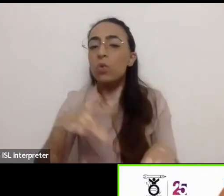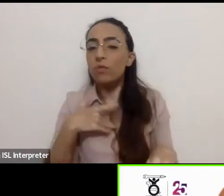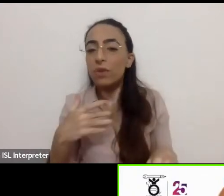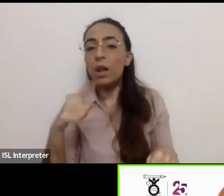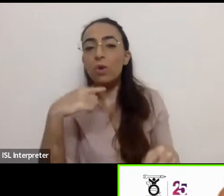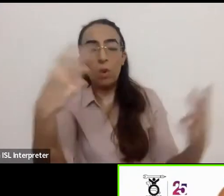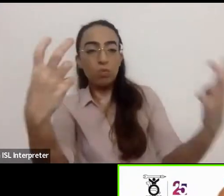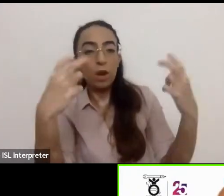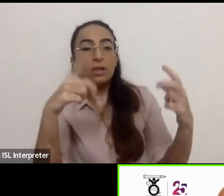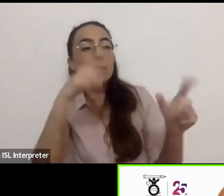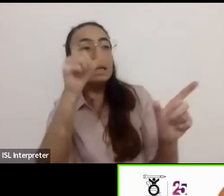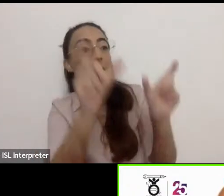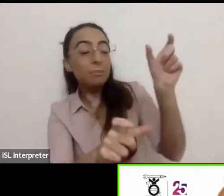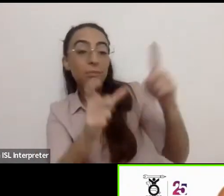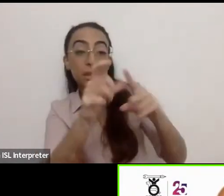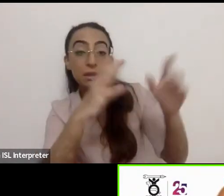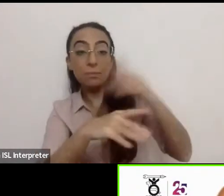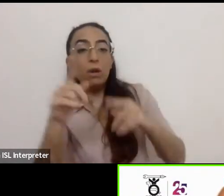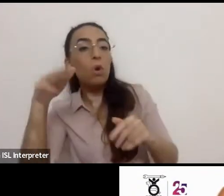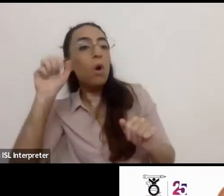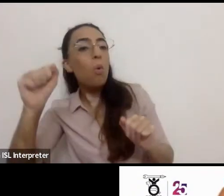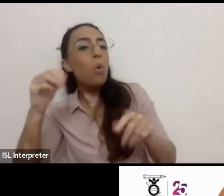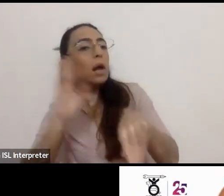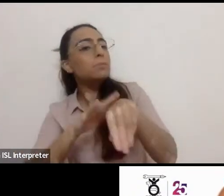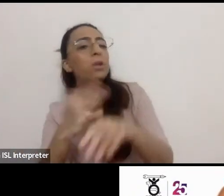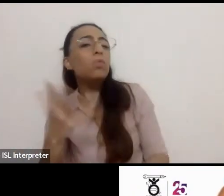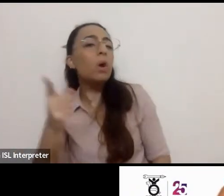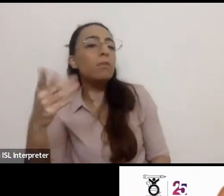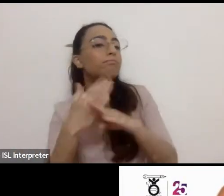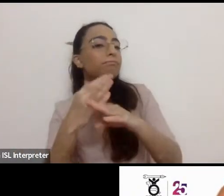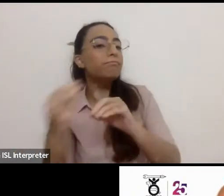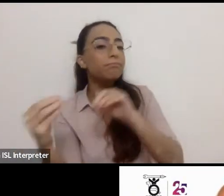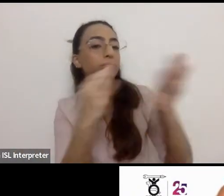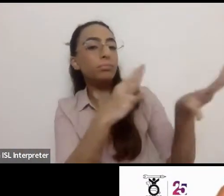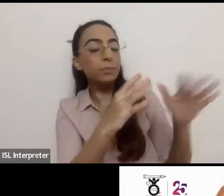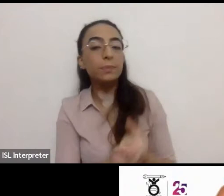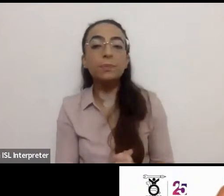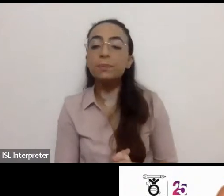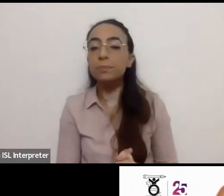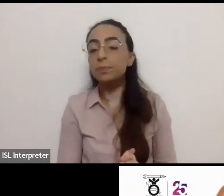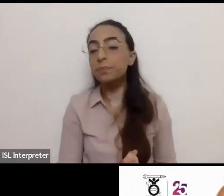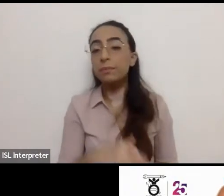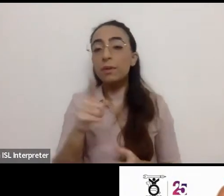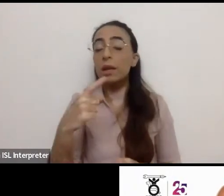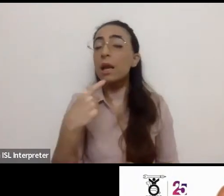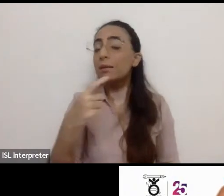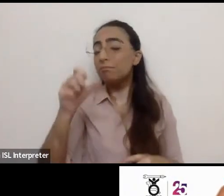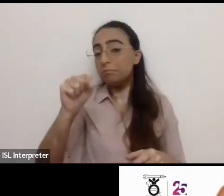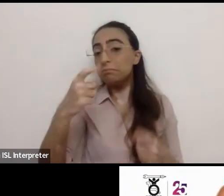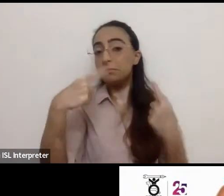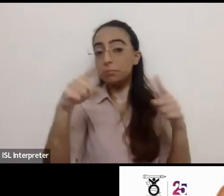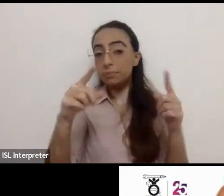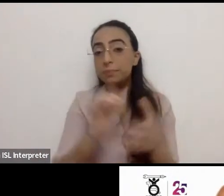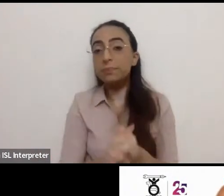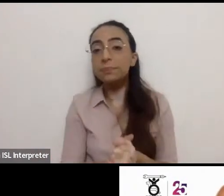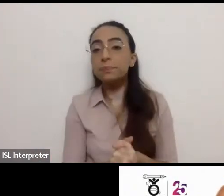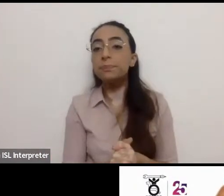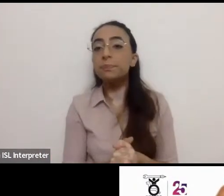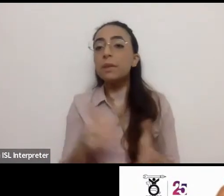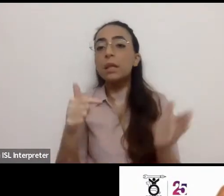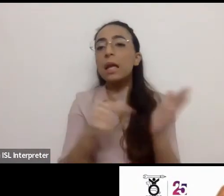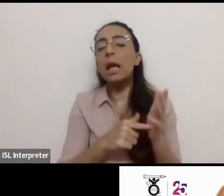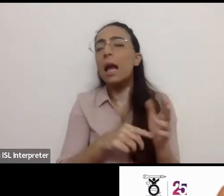What has been your experience? No, absolutely. So, let me be just, it may sound crass. This is